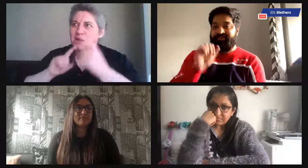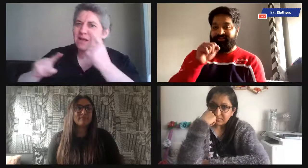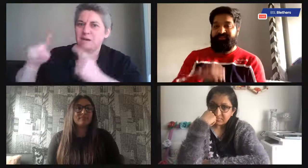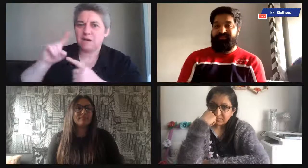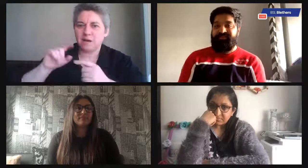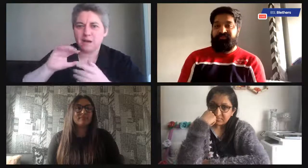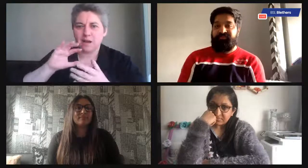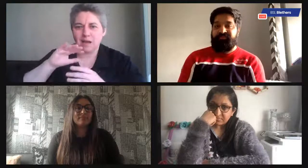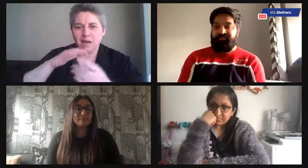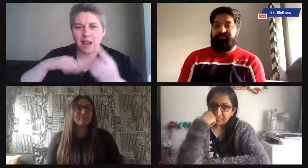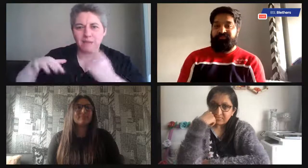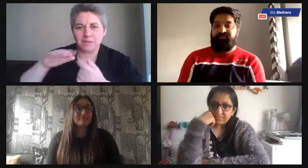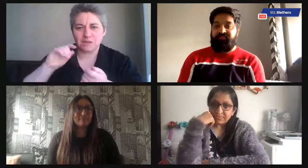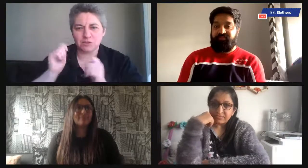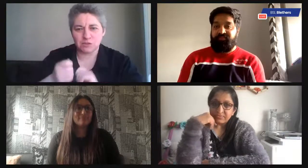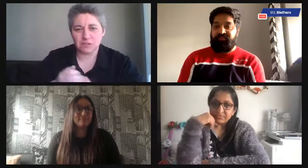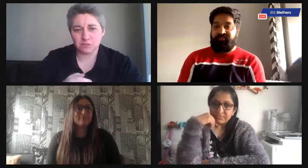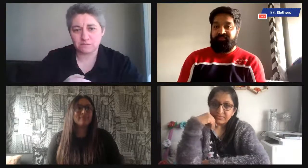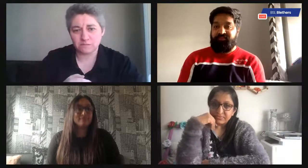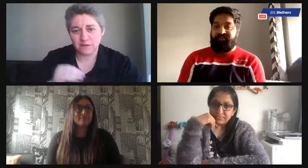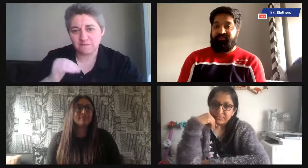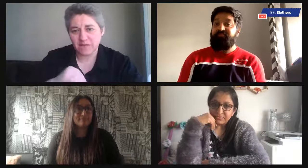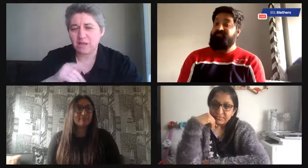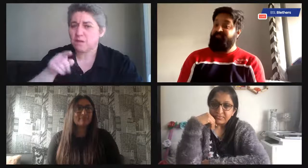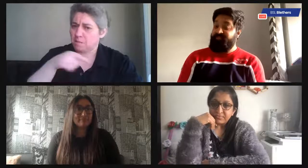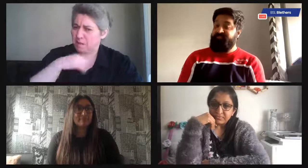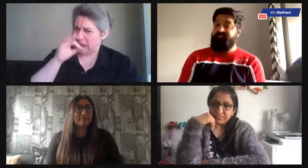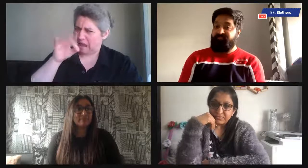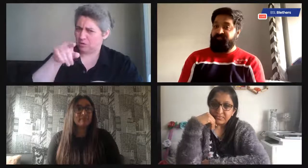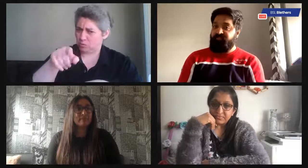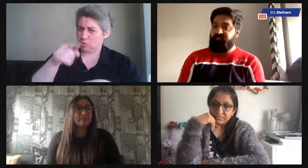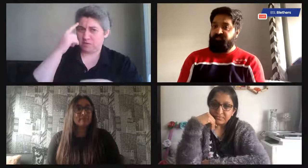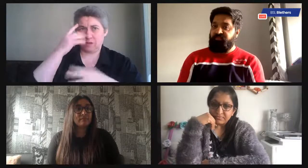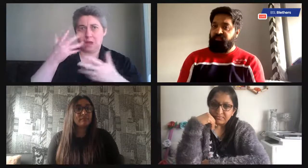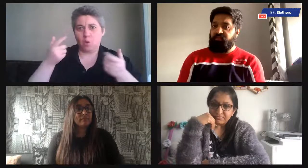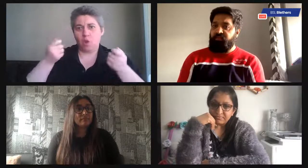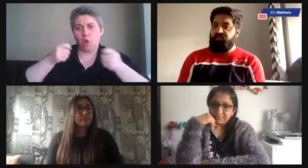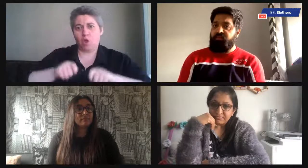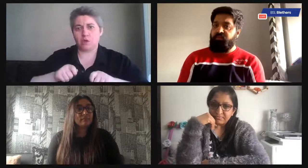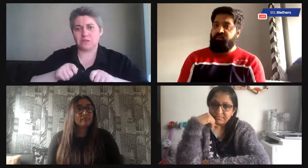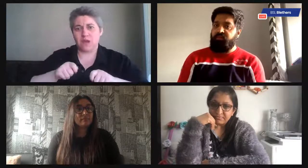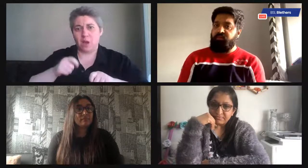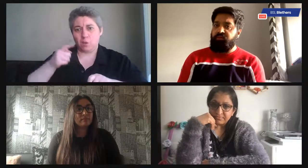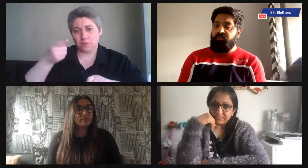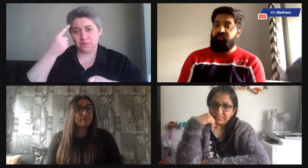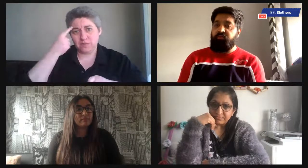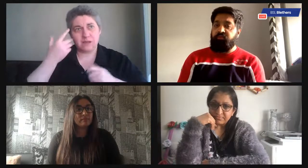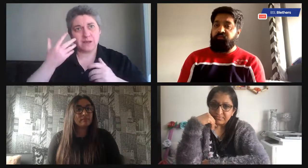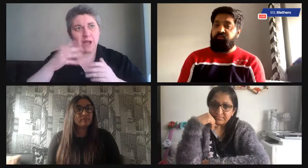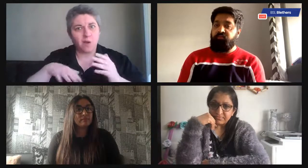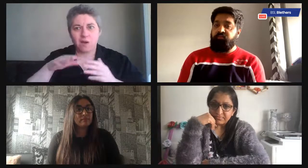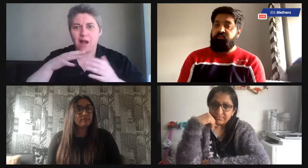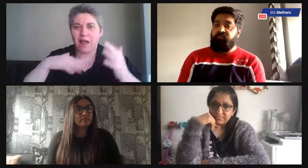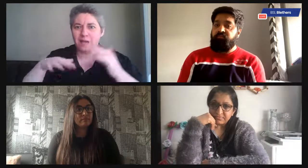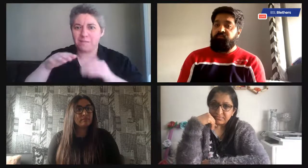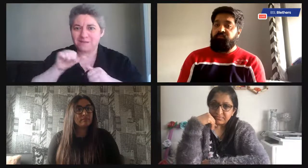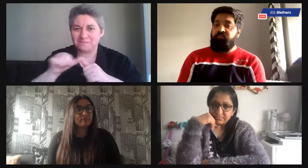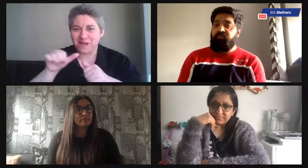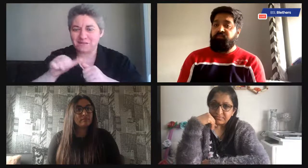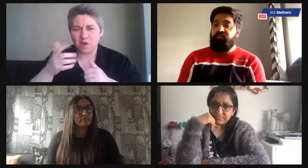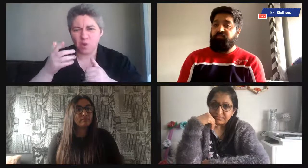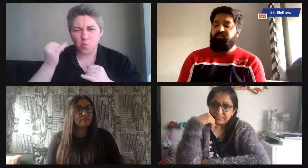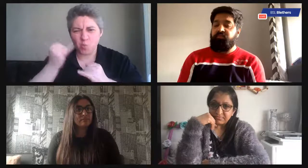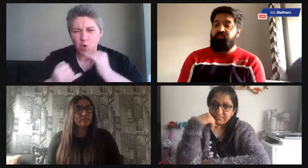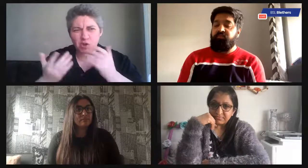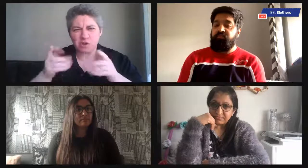plan of how we can help people in our community with climate change. That's fantastic. But how did you feel